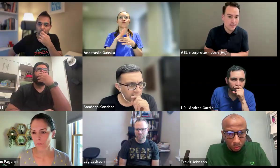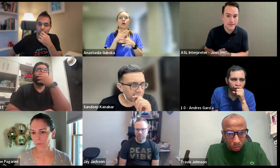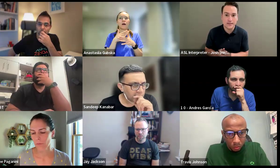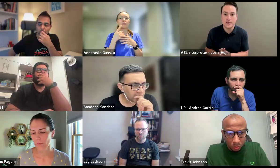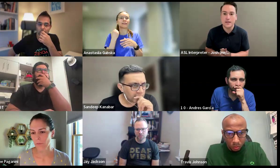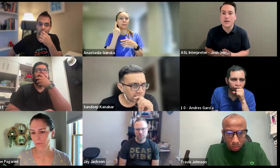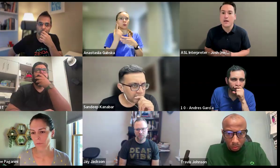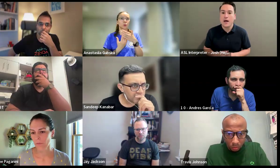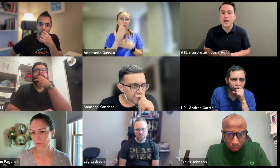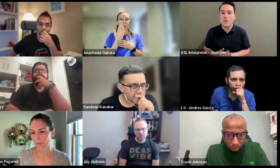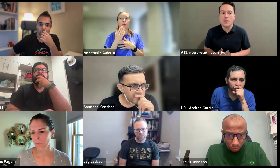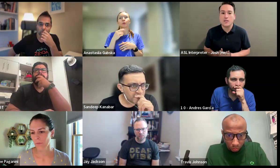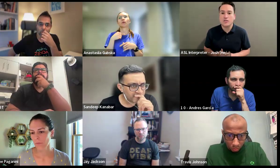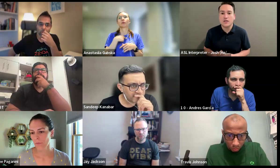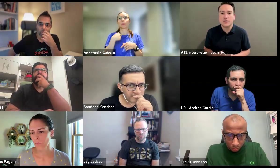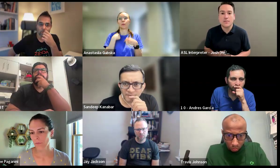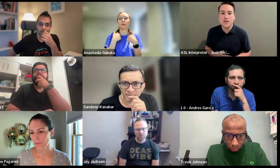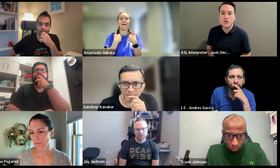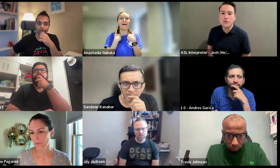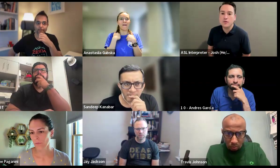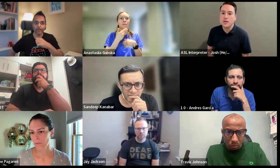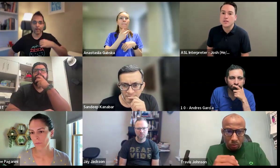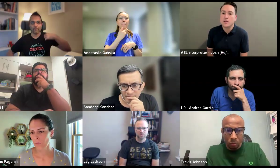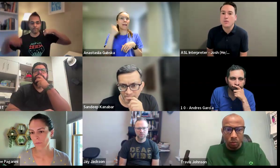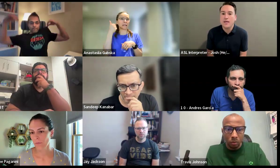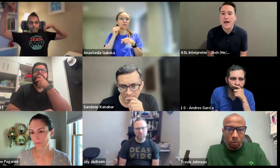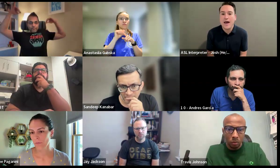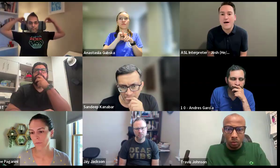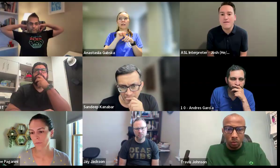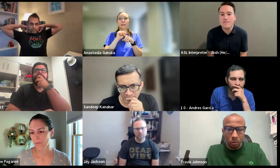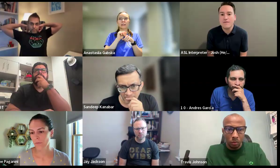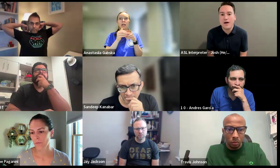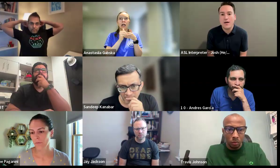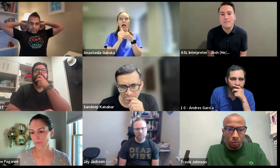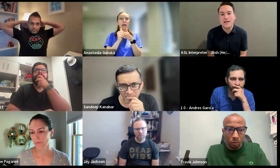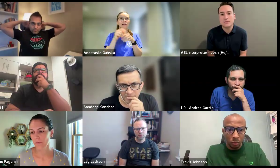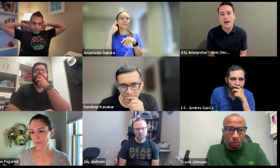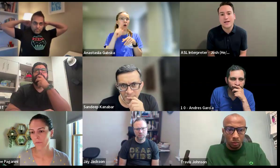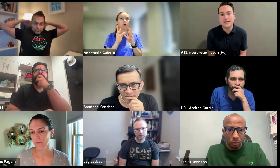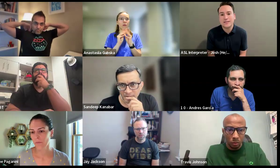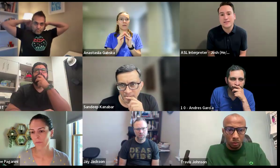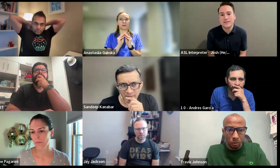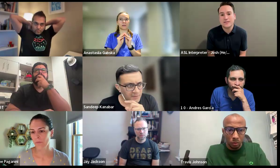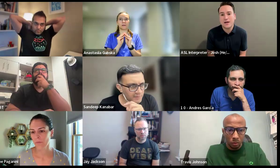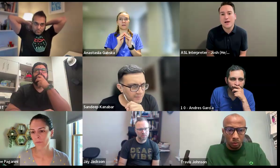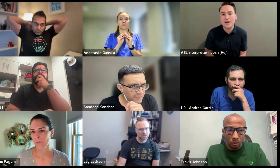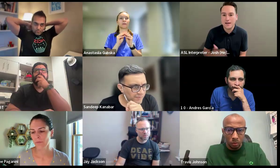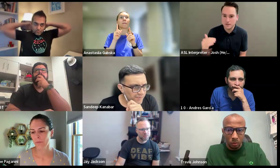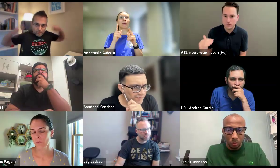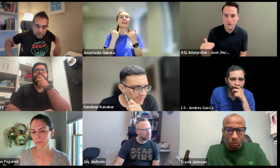date yet. I want to share something new. So we have best practices guidelines for